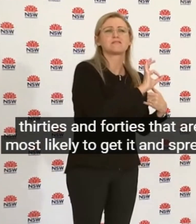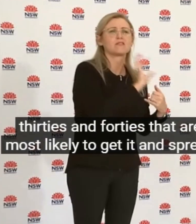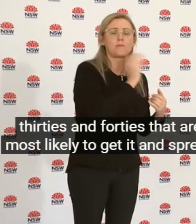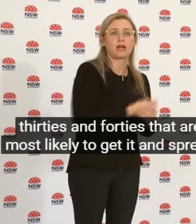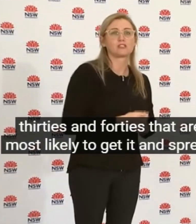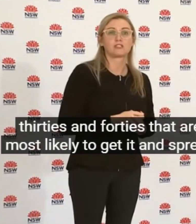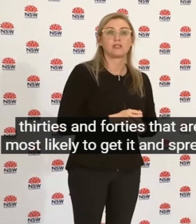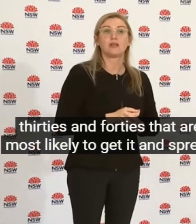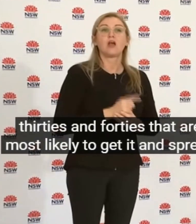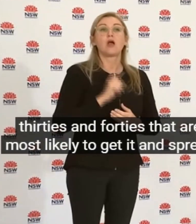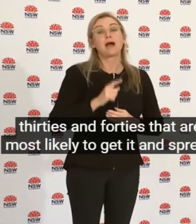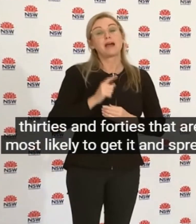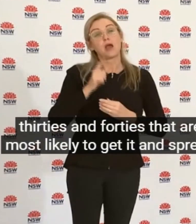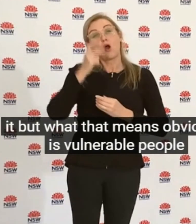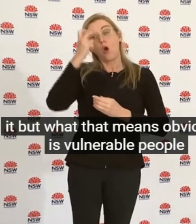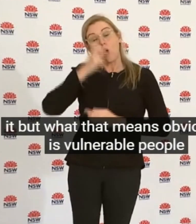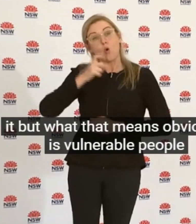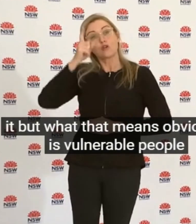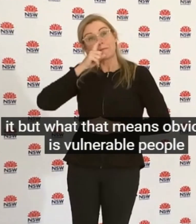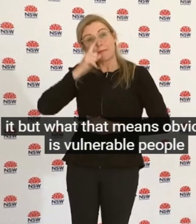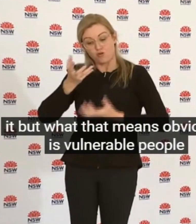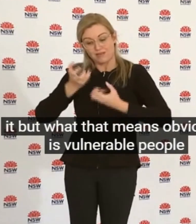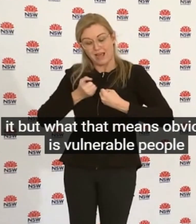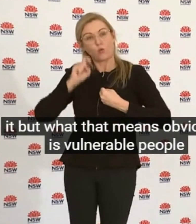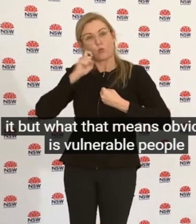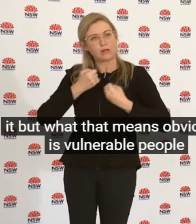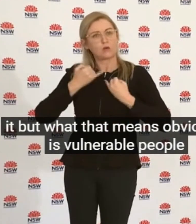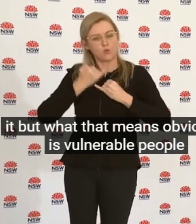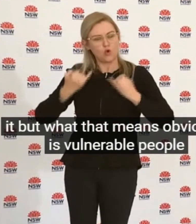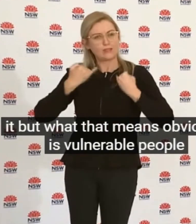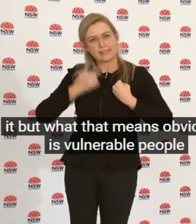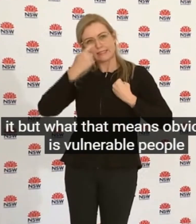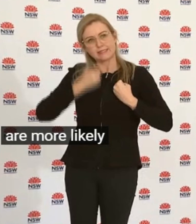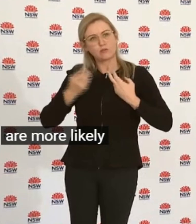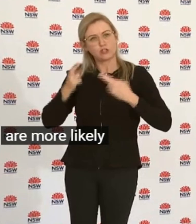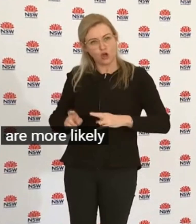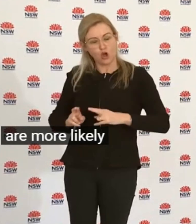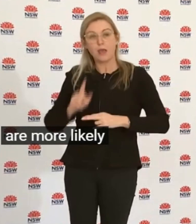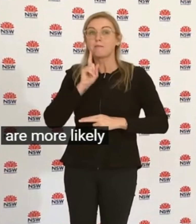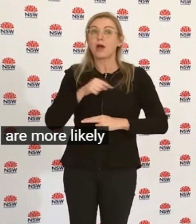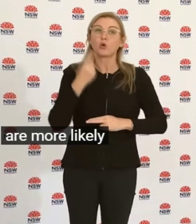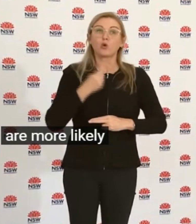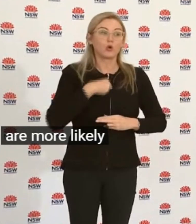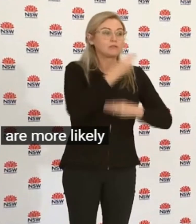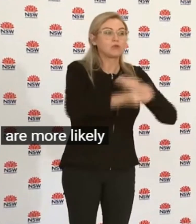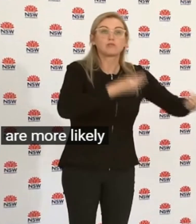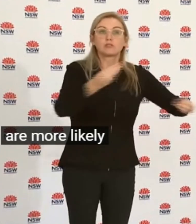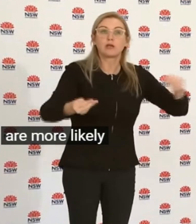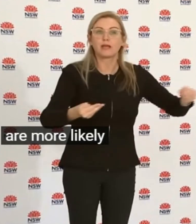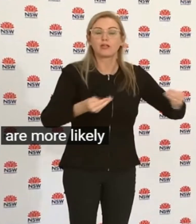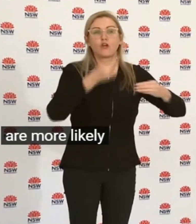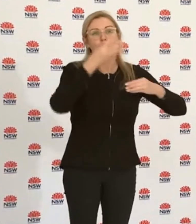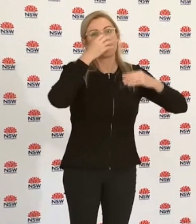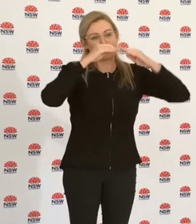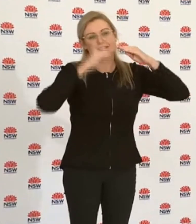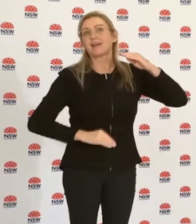people are more likely, older people are more likely to succumb and die, but the people who are unfortunately getting it and spreading it are people under 39. That's why it's